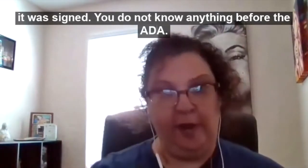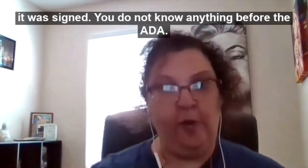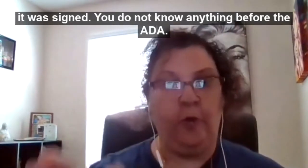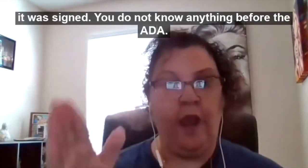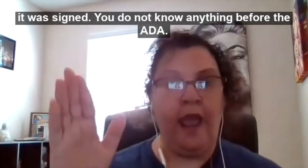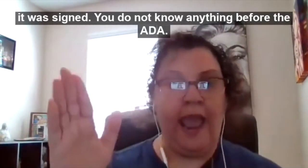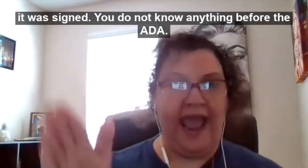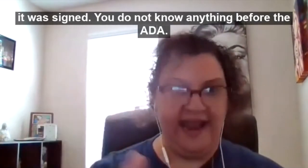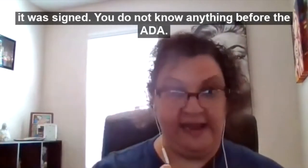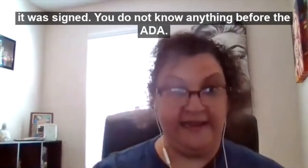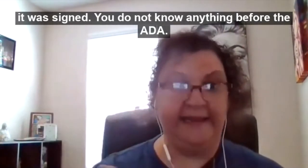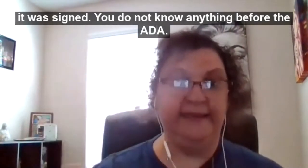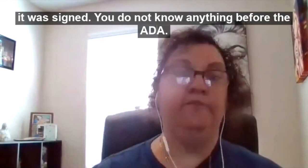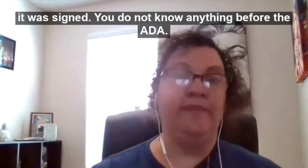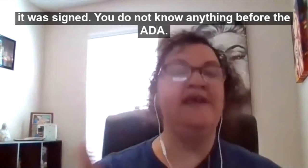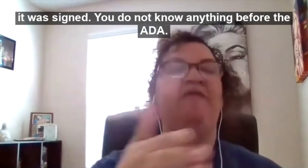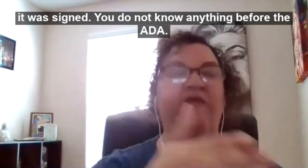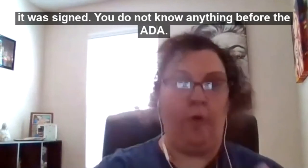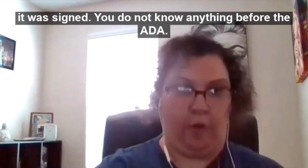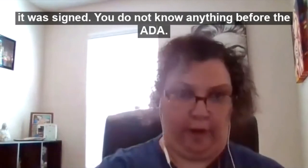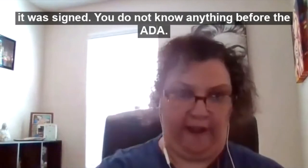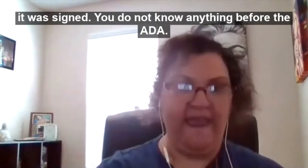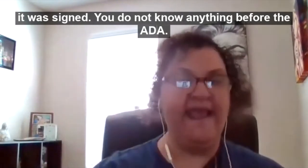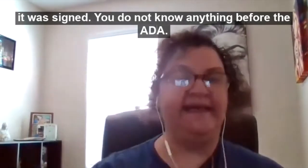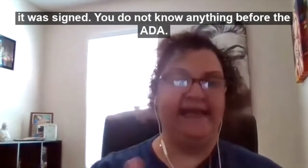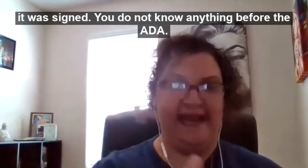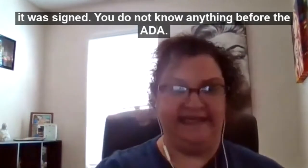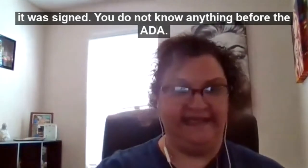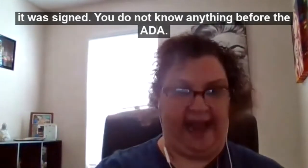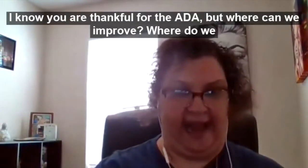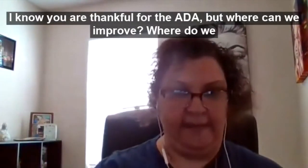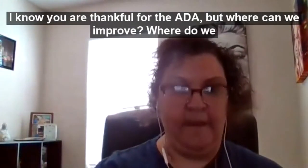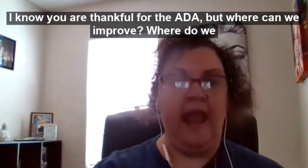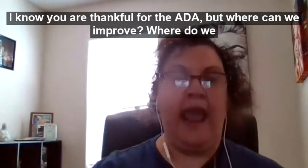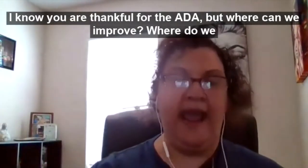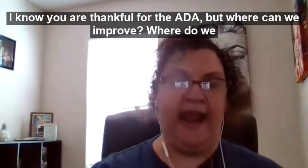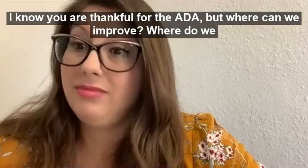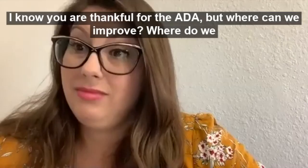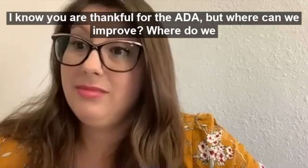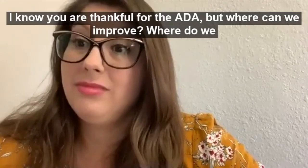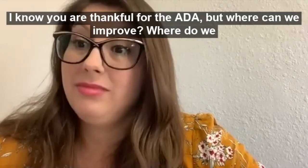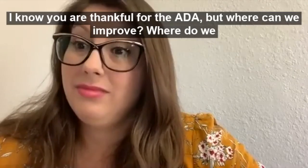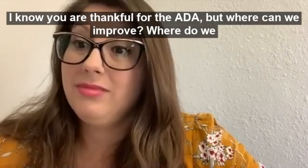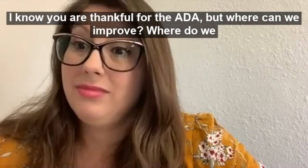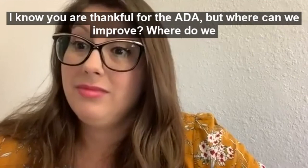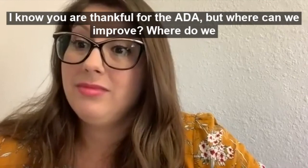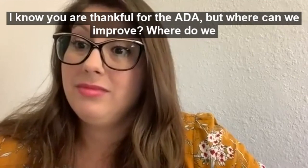know anything before the ADA. Mm-hmm. And I know you are